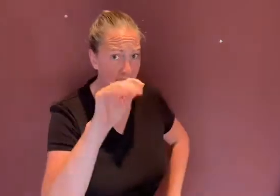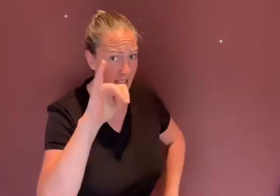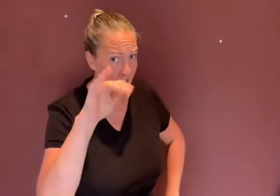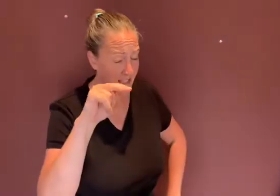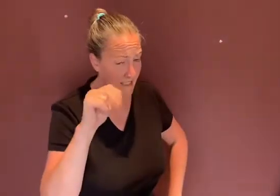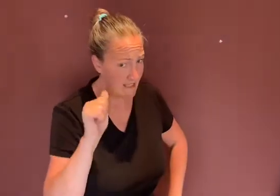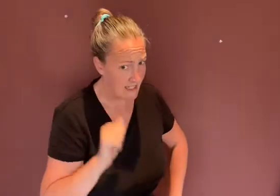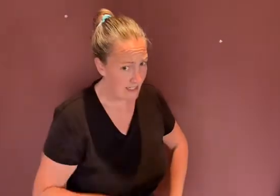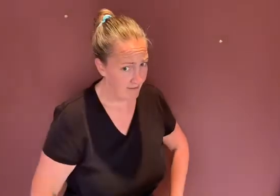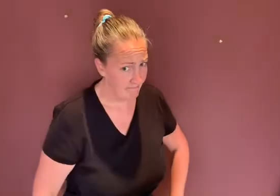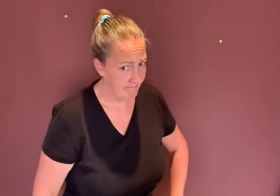"Tina,